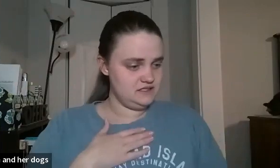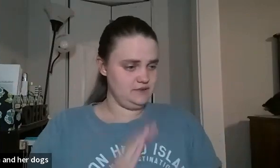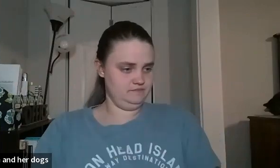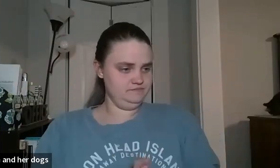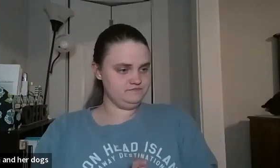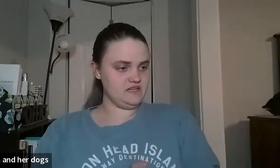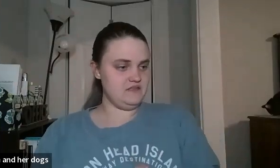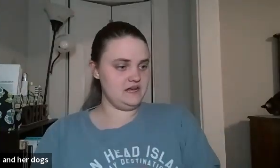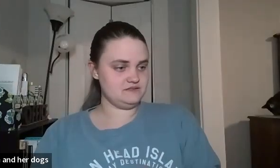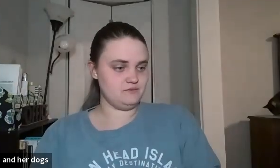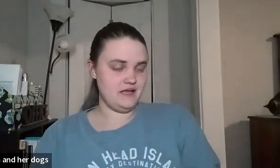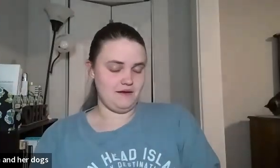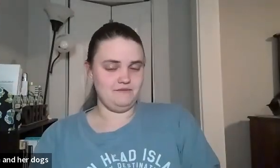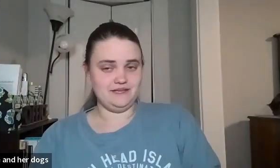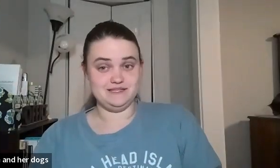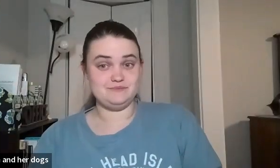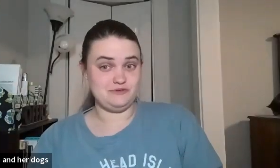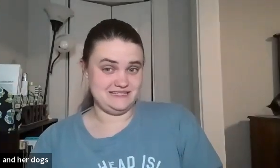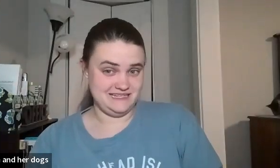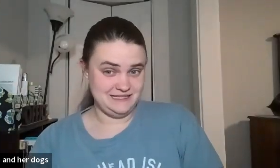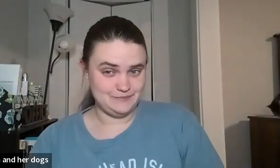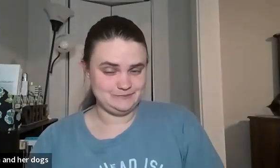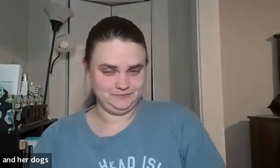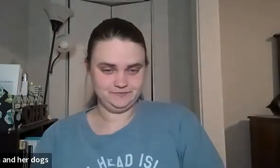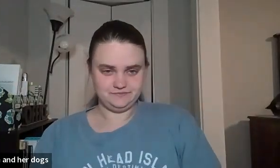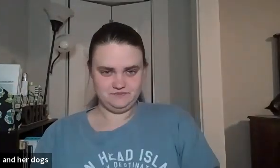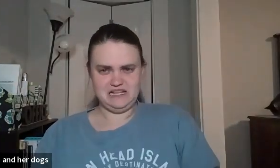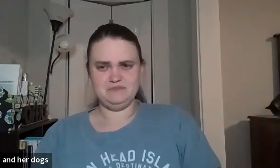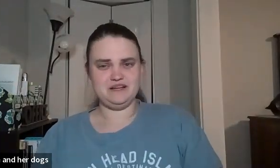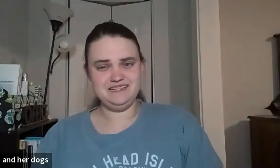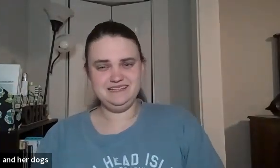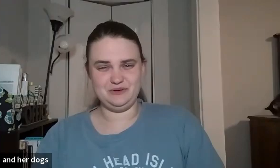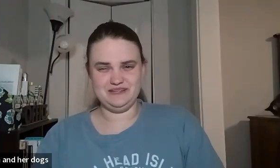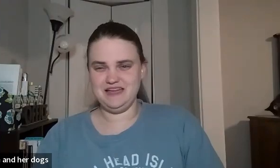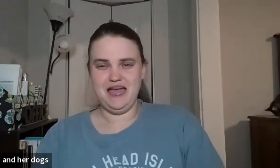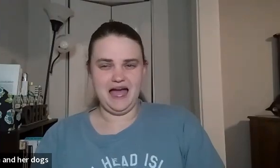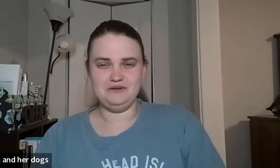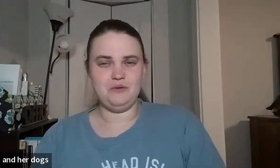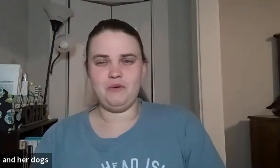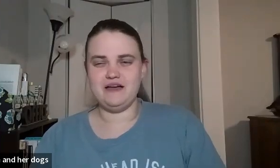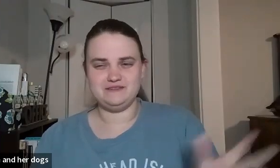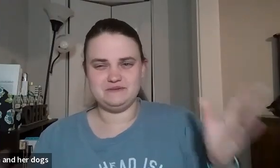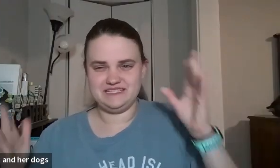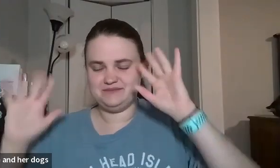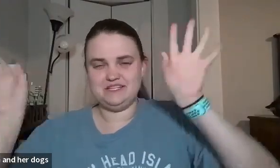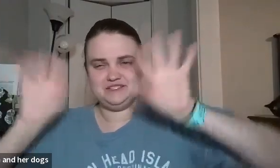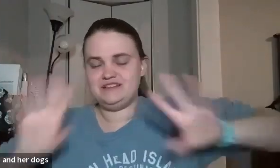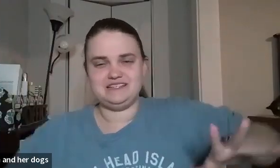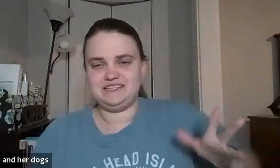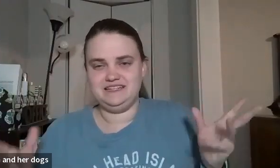Excuse me. The next one we have is president. And president is always, I don't know why this one makes sense, but it just clicks and it's